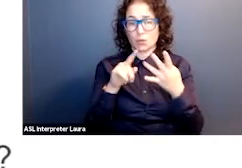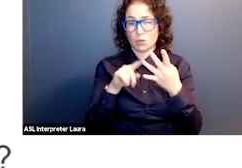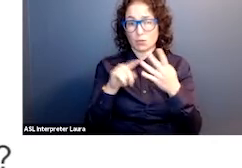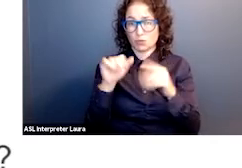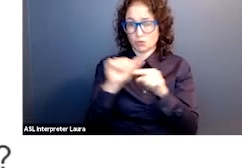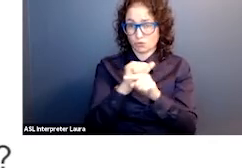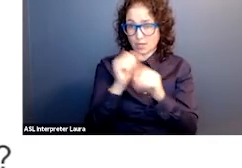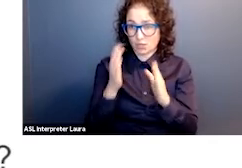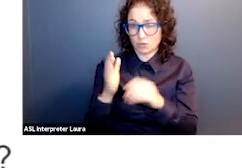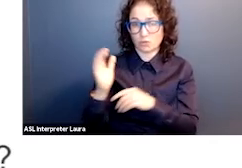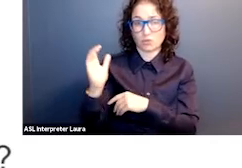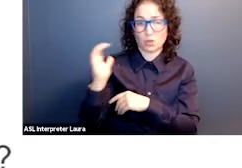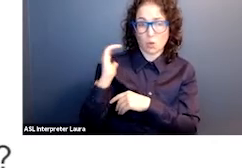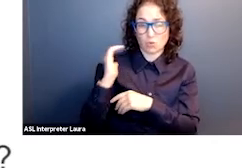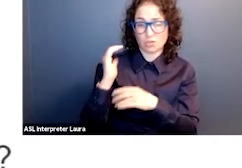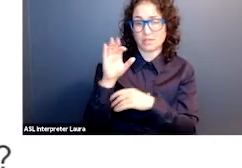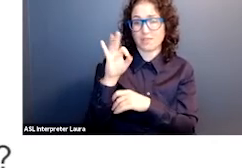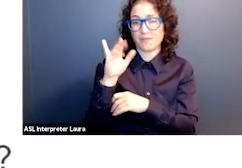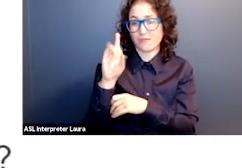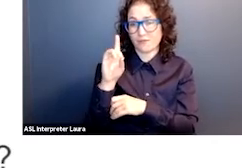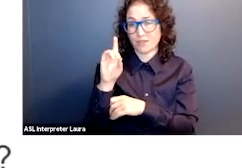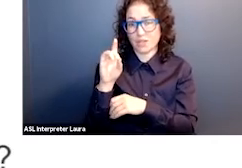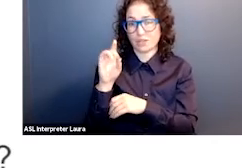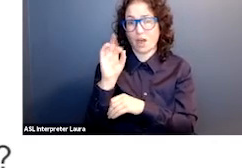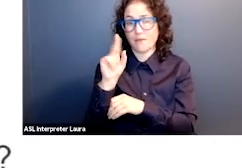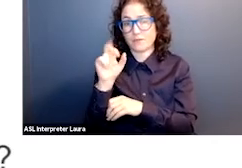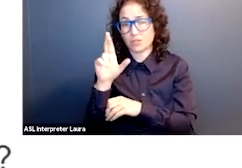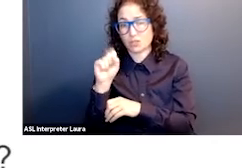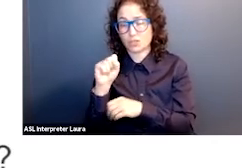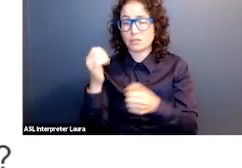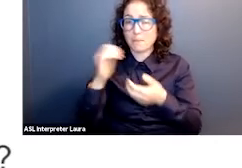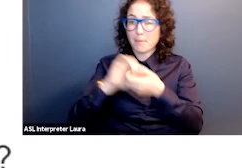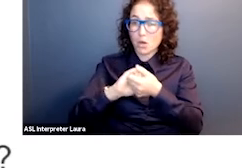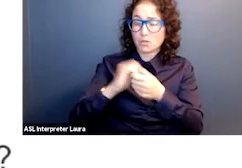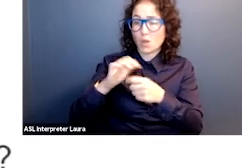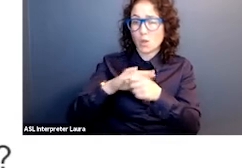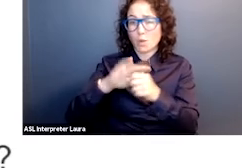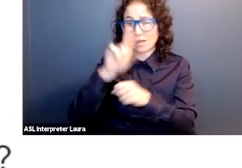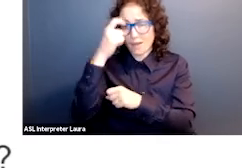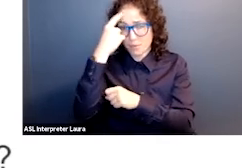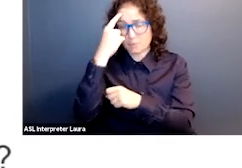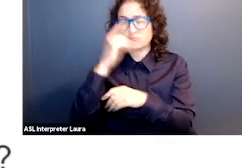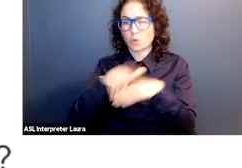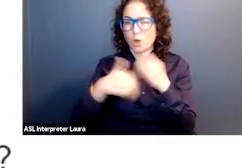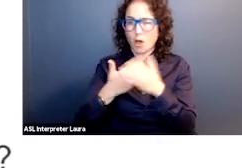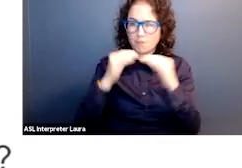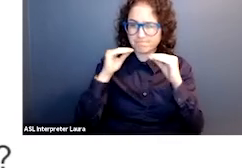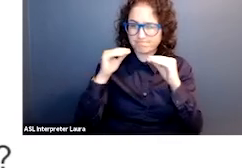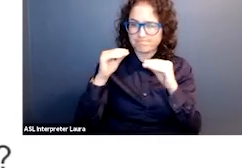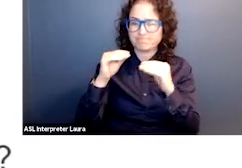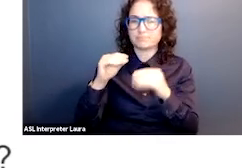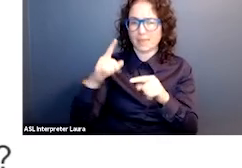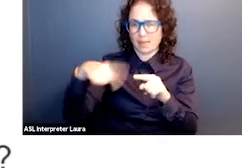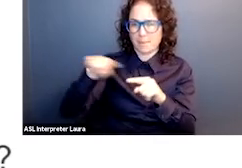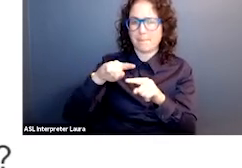trainers, the coaches, field officers, partners, local governments. All of them were trained